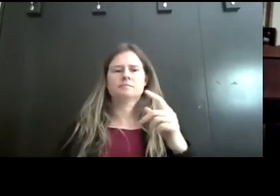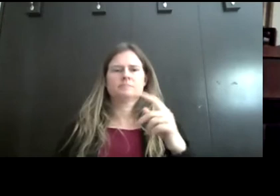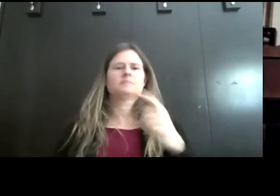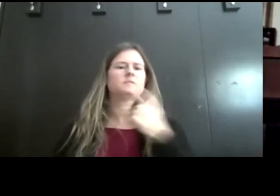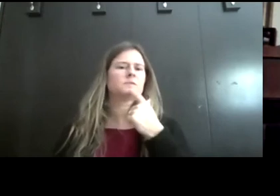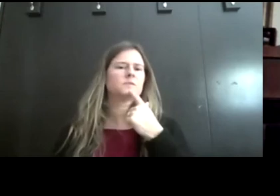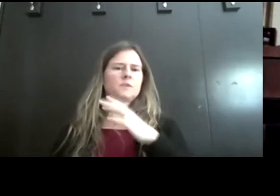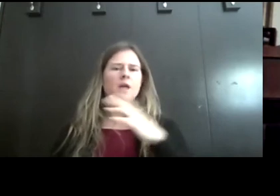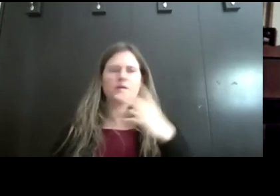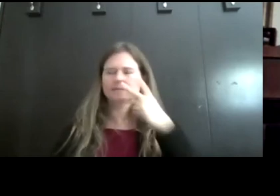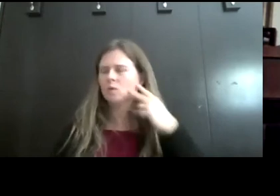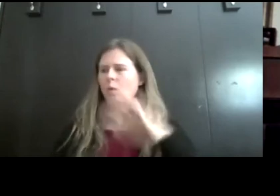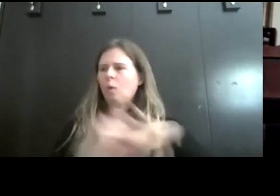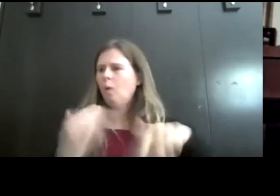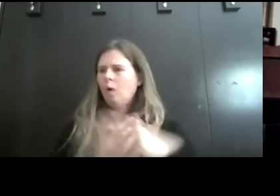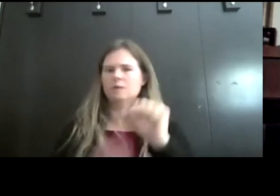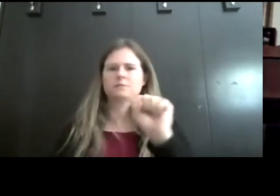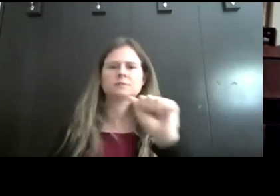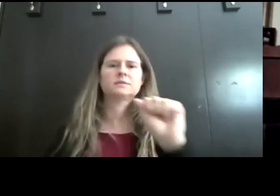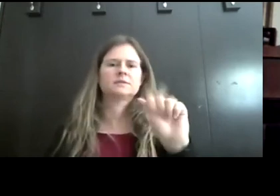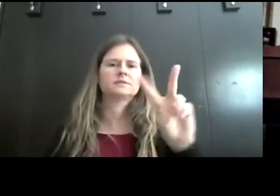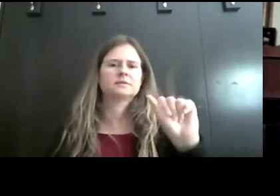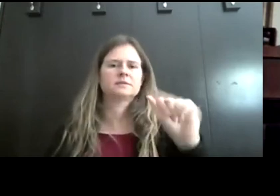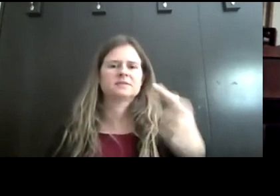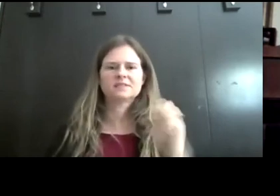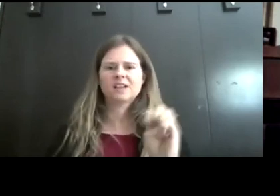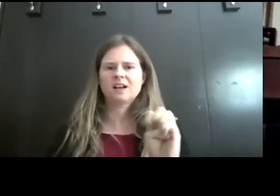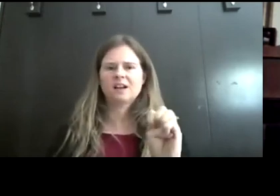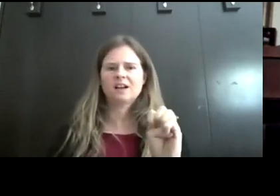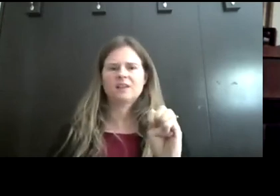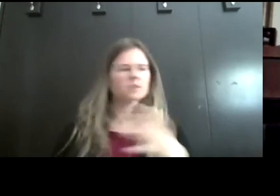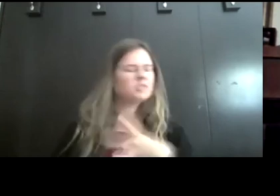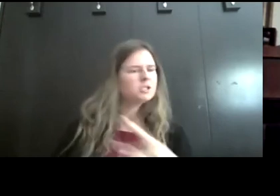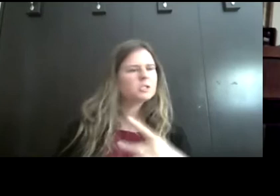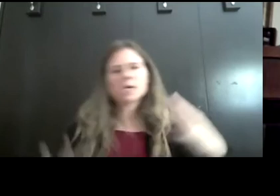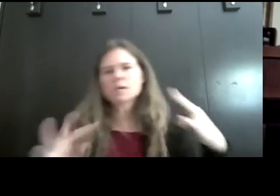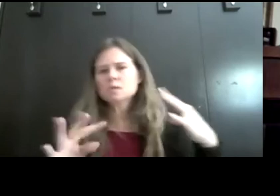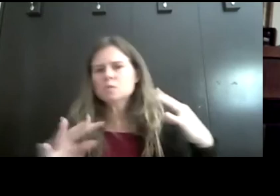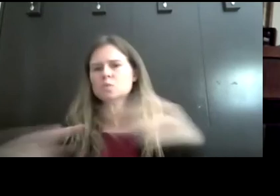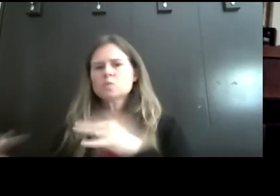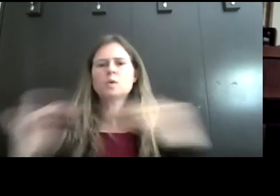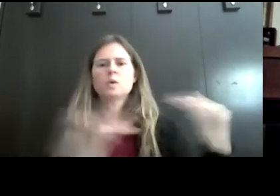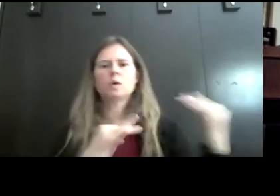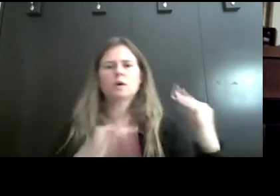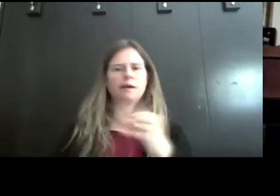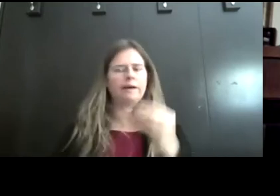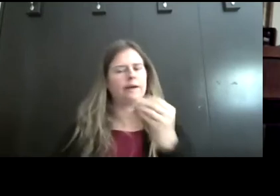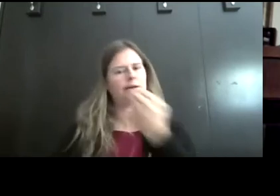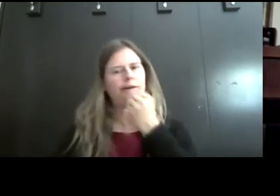and throughout all North America. But they said we were very warlike and we were cannibals.